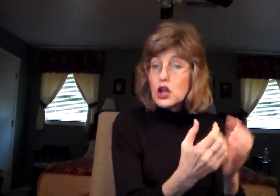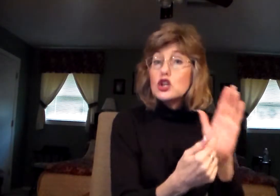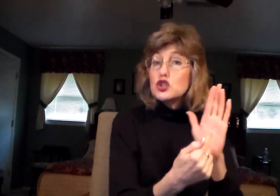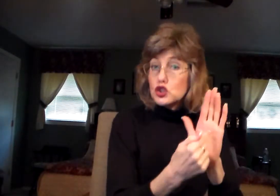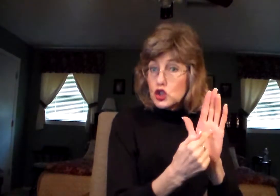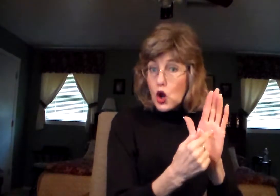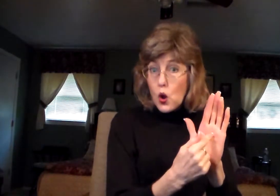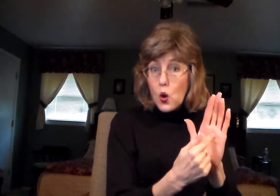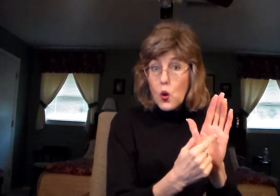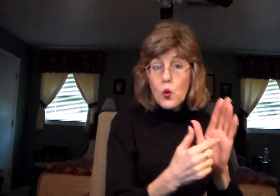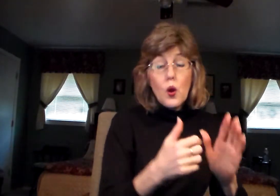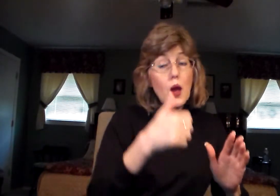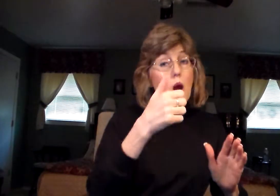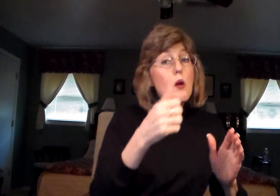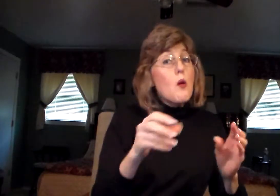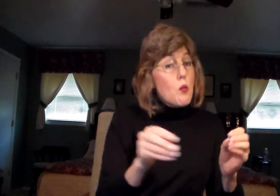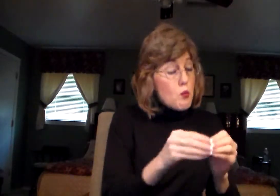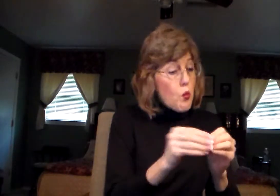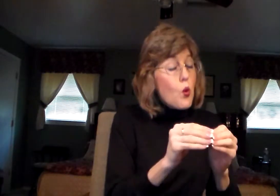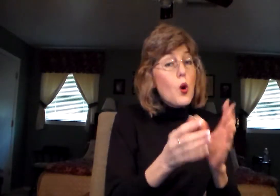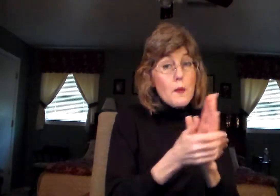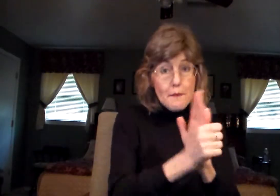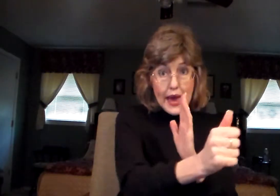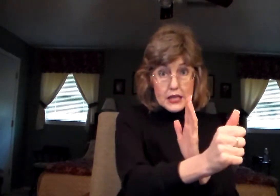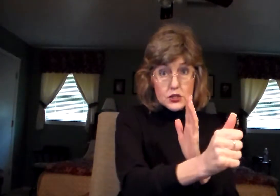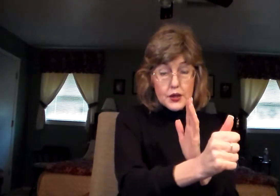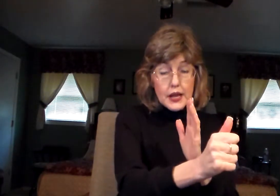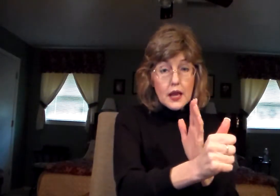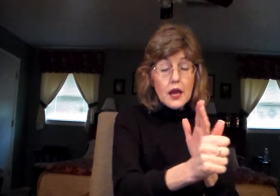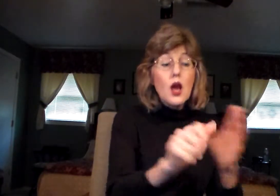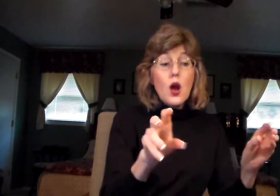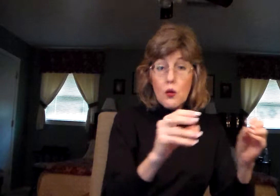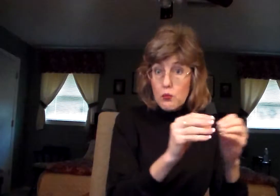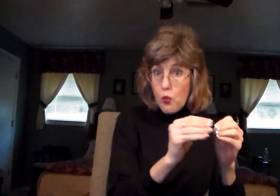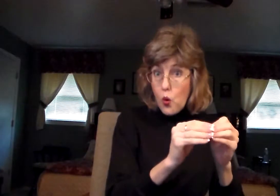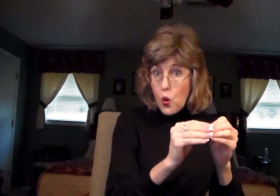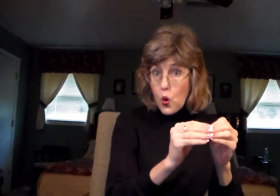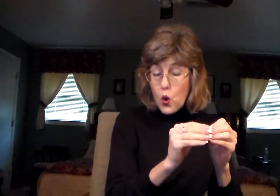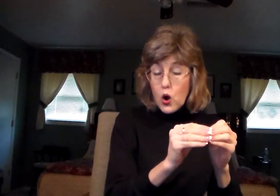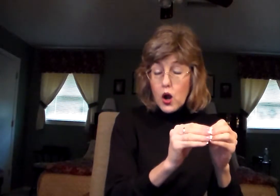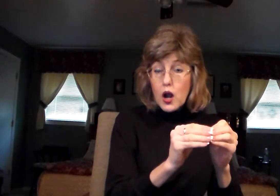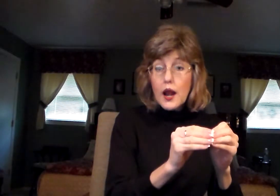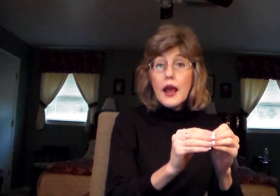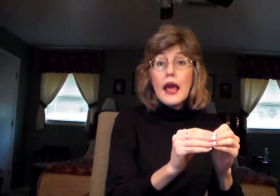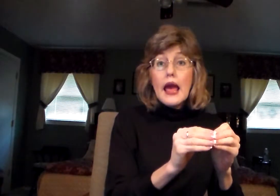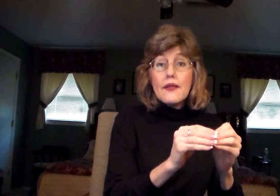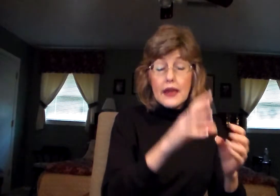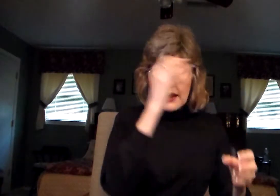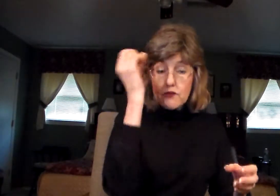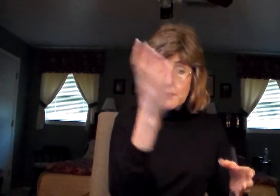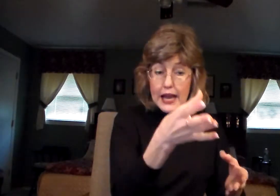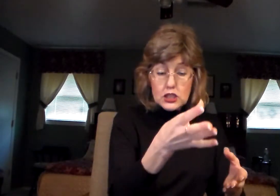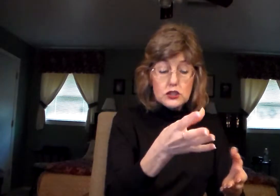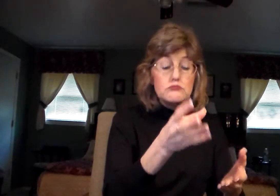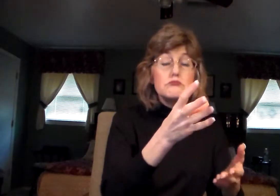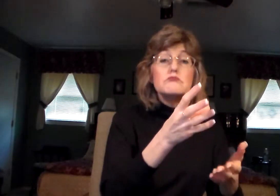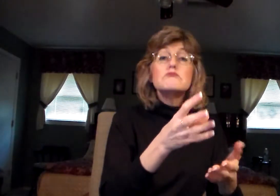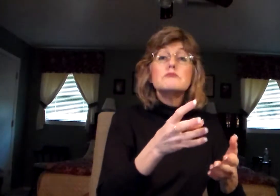more mastery in a lot more of the core content we're going to be learning about. So what I